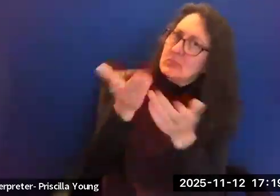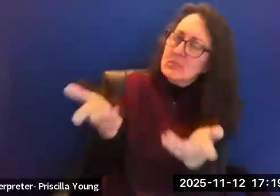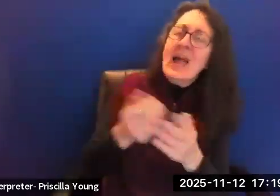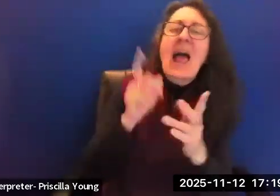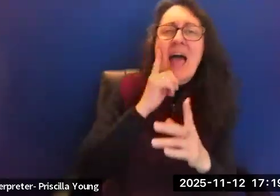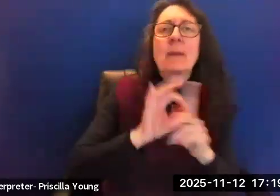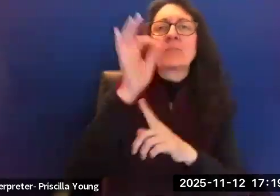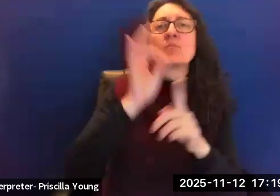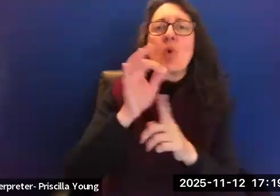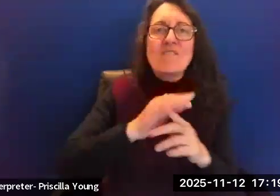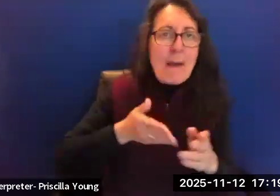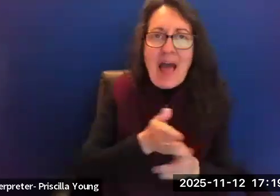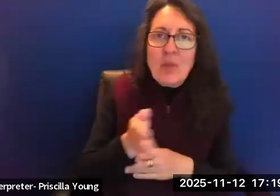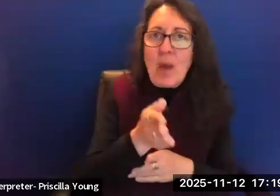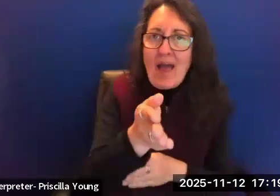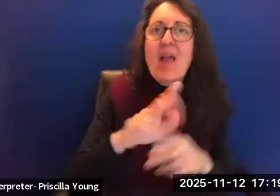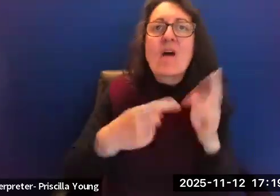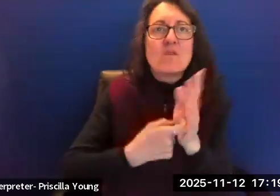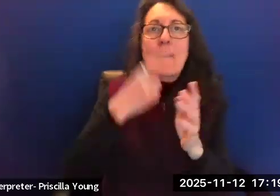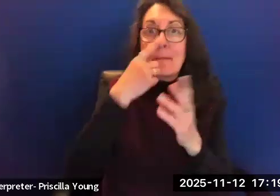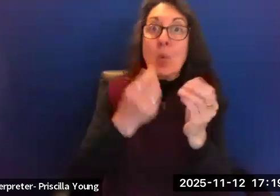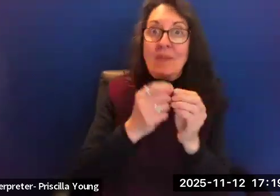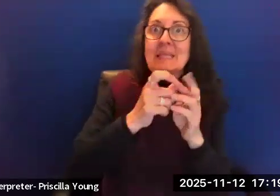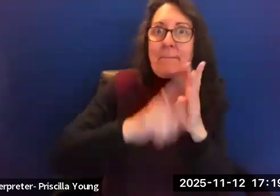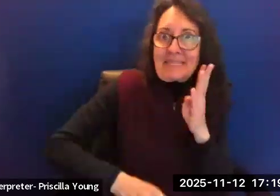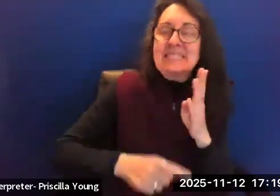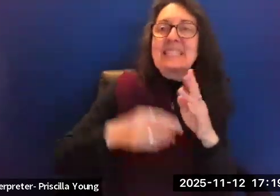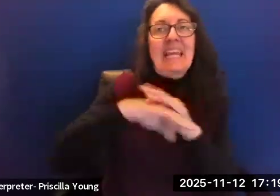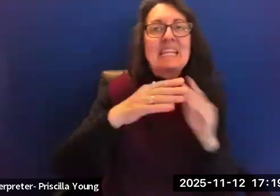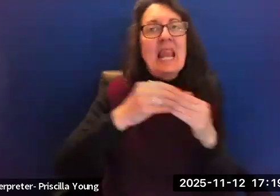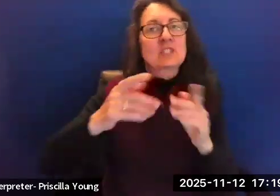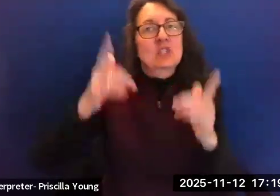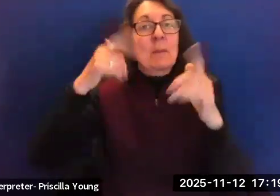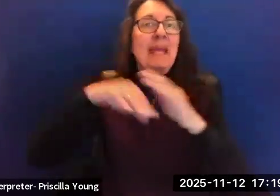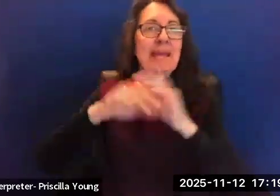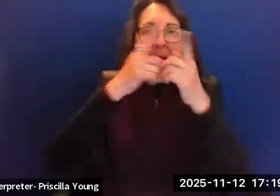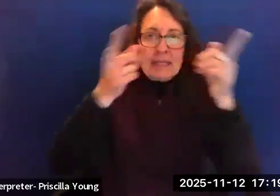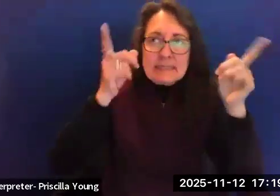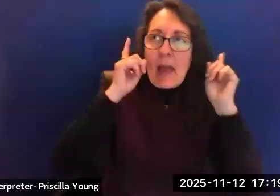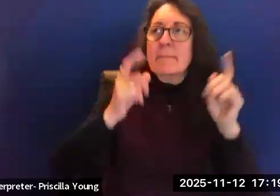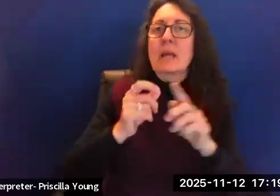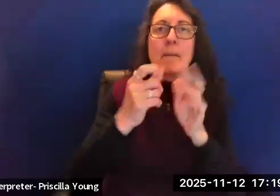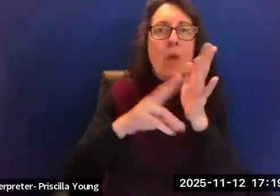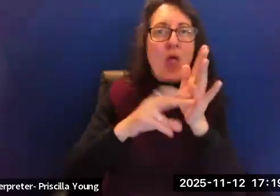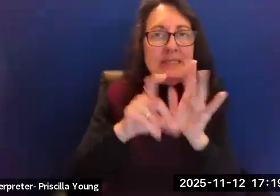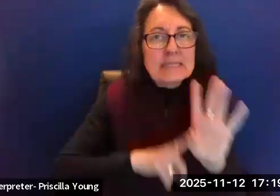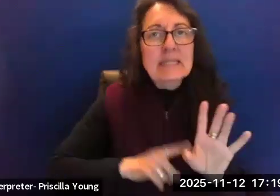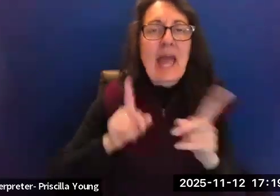researchers with disability into leadership roles in academia, policy, and practice.